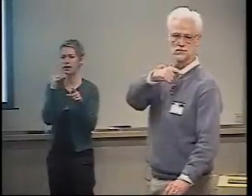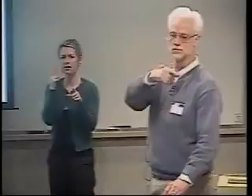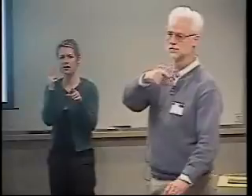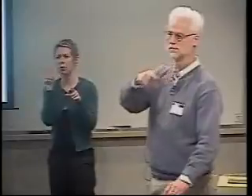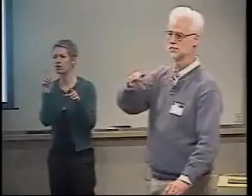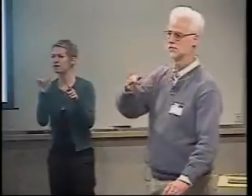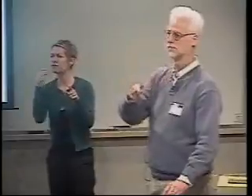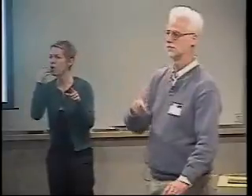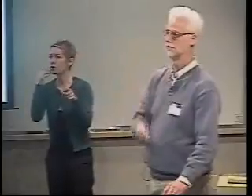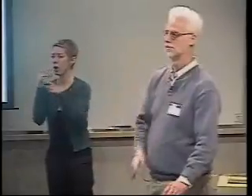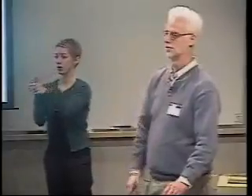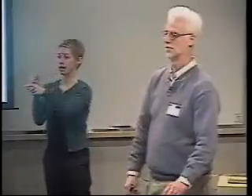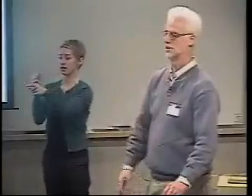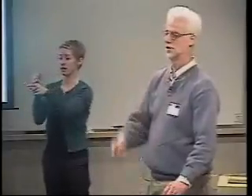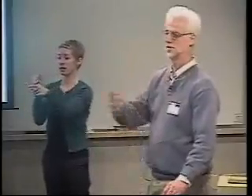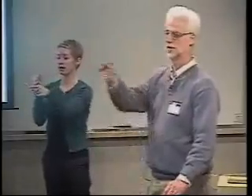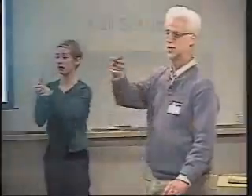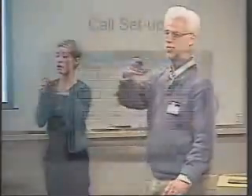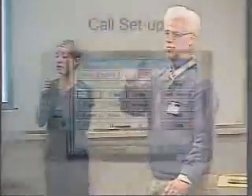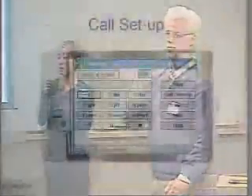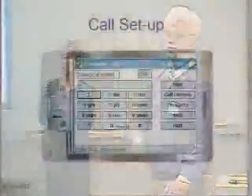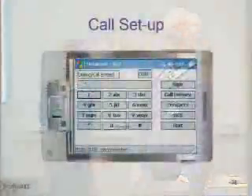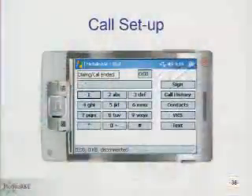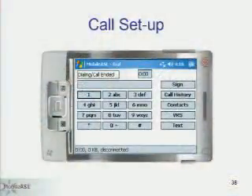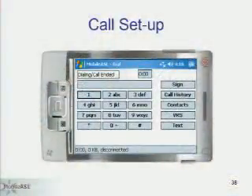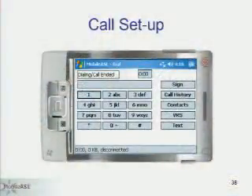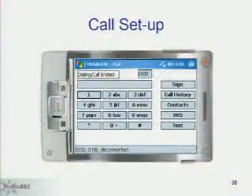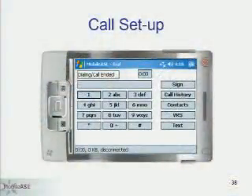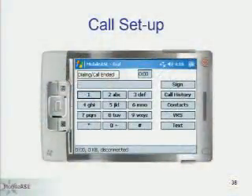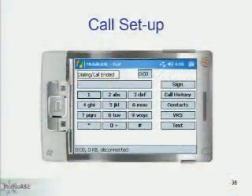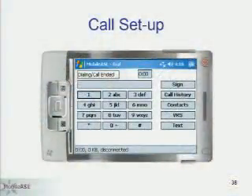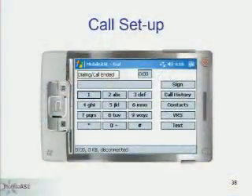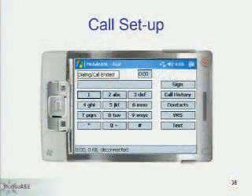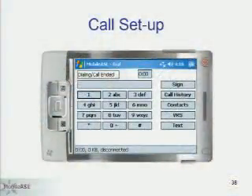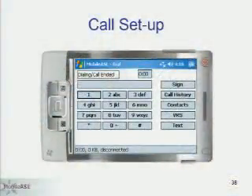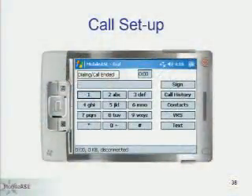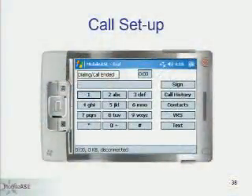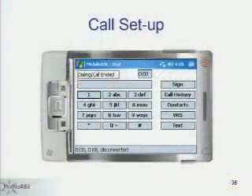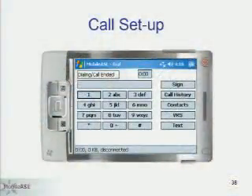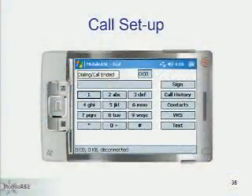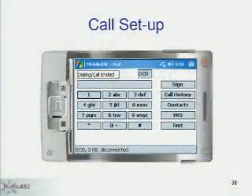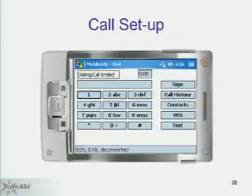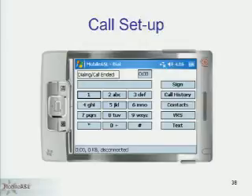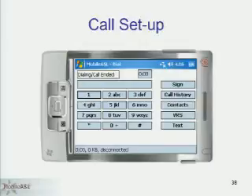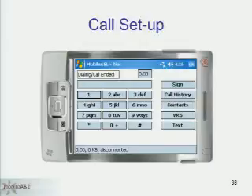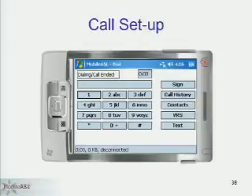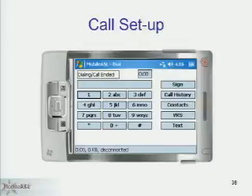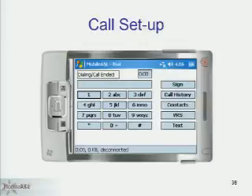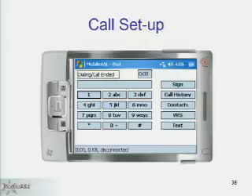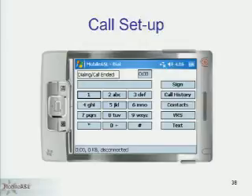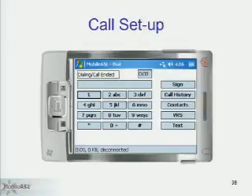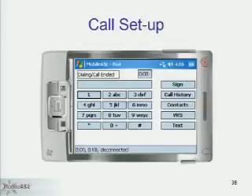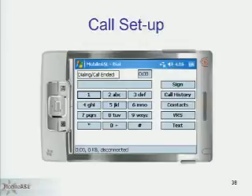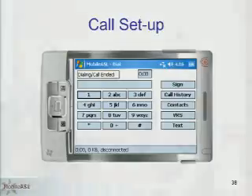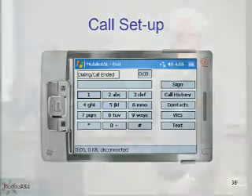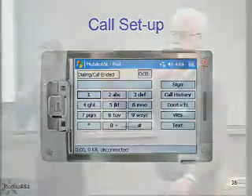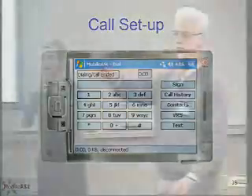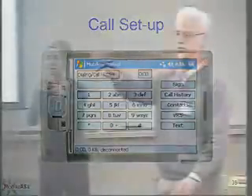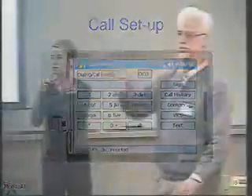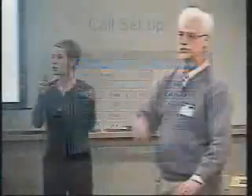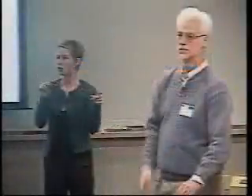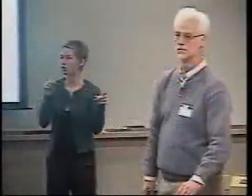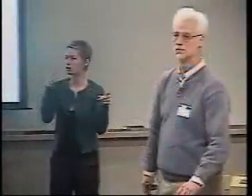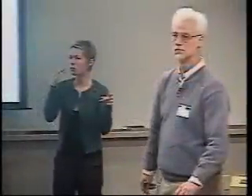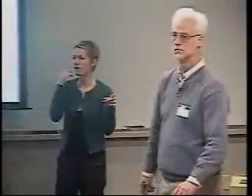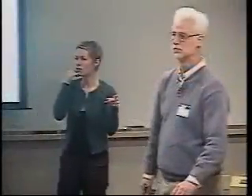somewhere? Oh, yeah, sure. She can start it up and show it to you. No, that's a PDA that doubles as a phone. I'm talking about. That's a